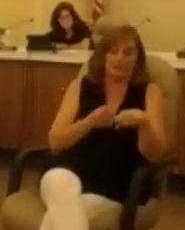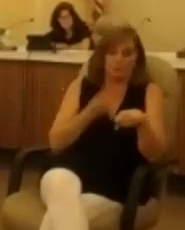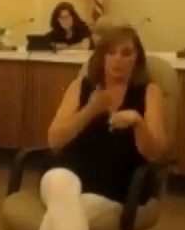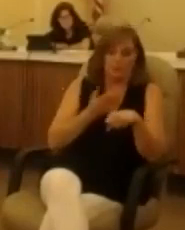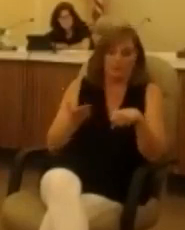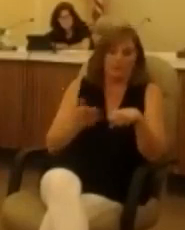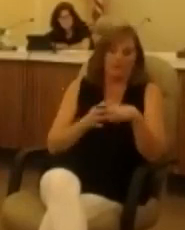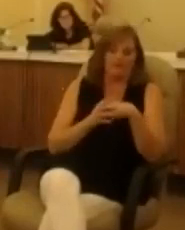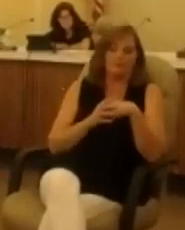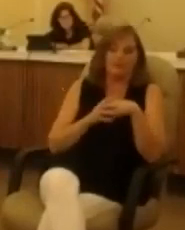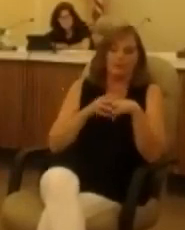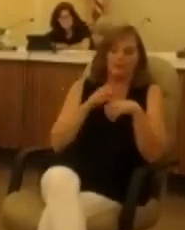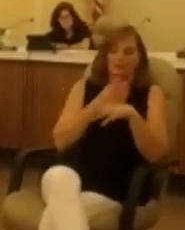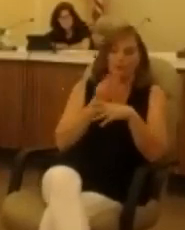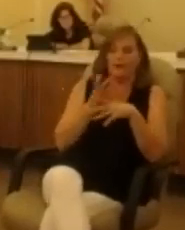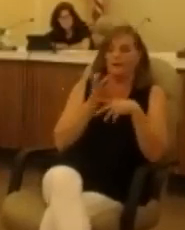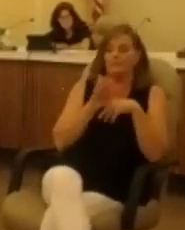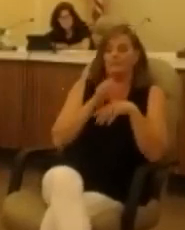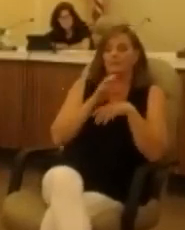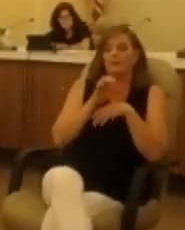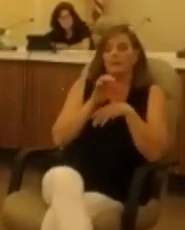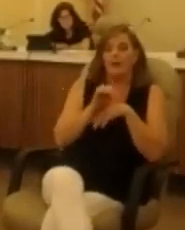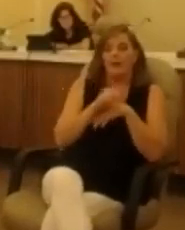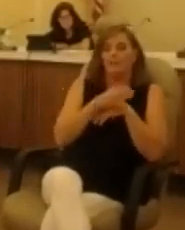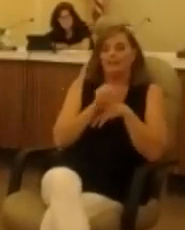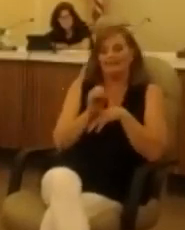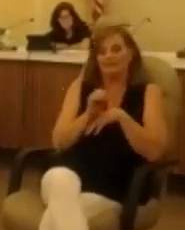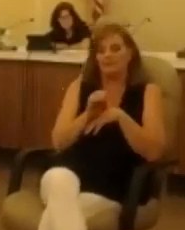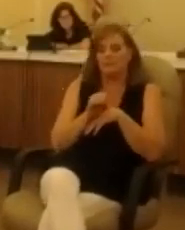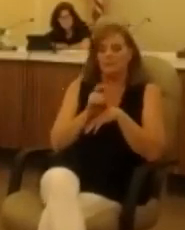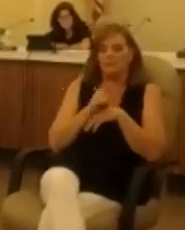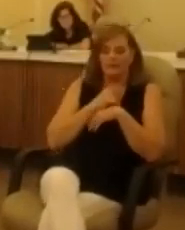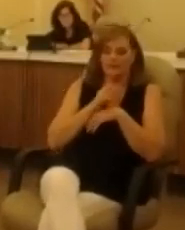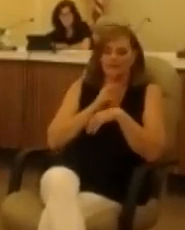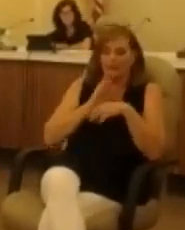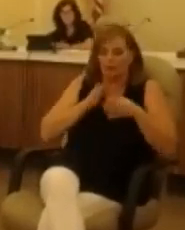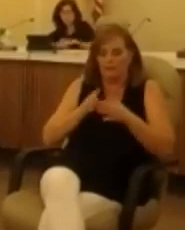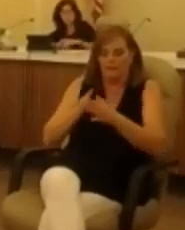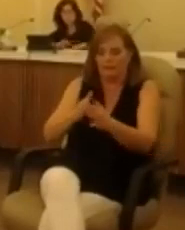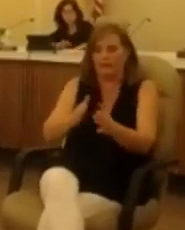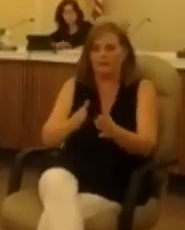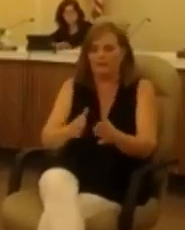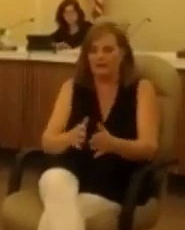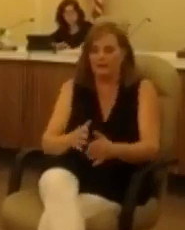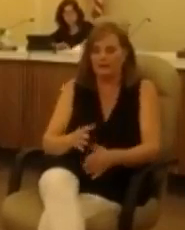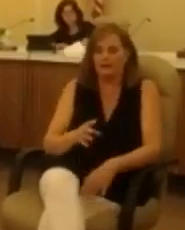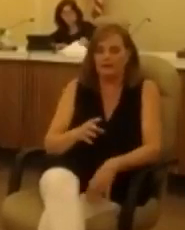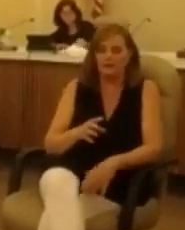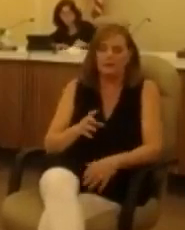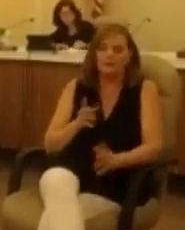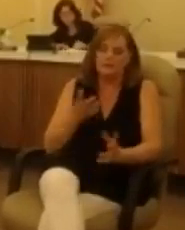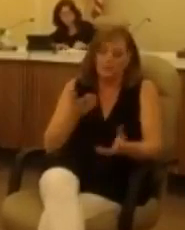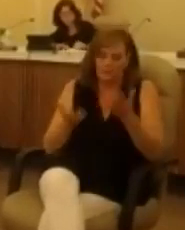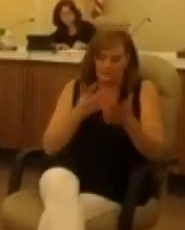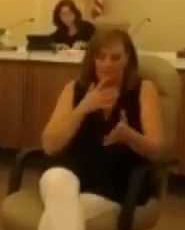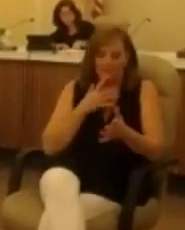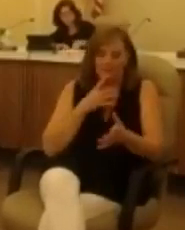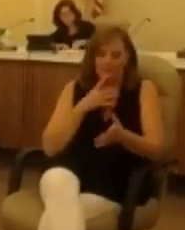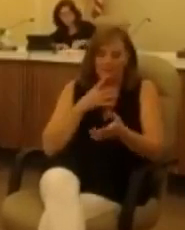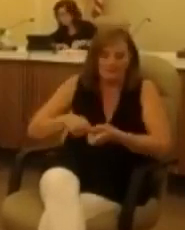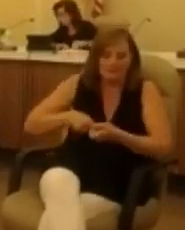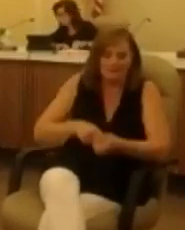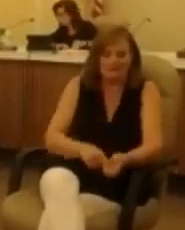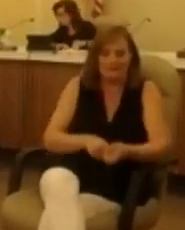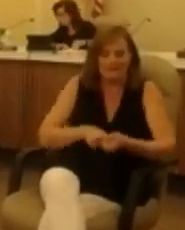want BME to take a look at, because the creek is narrow there, we may actually be able to dig for